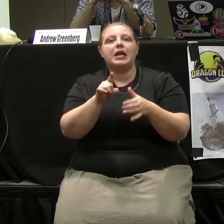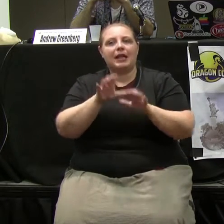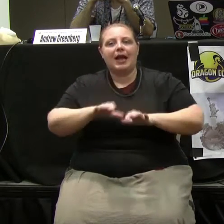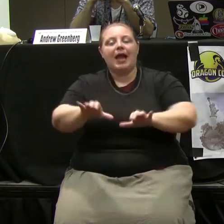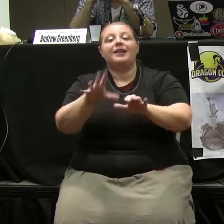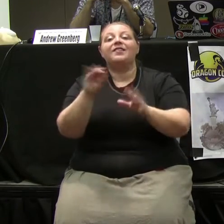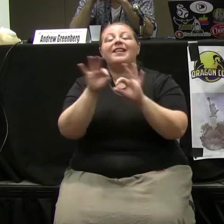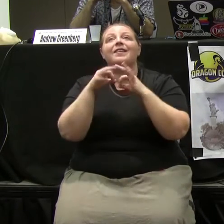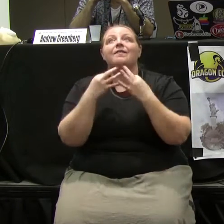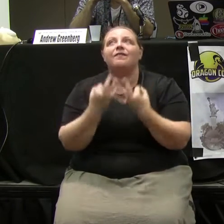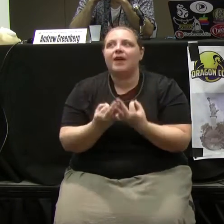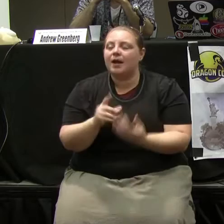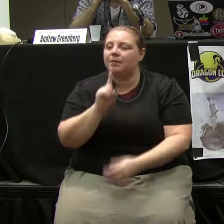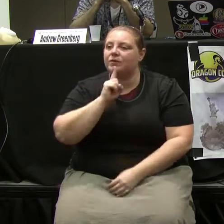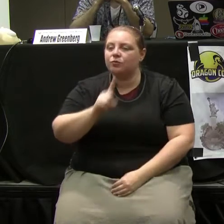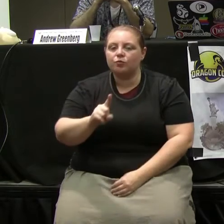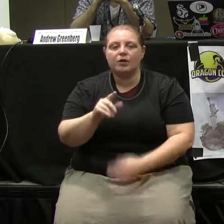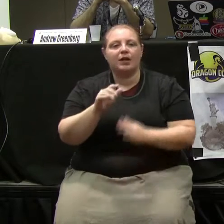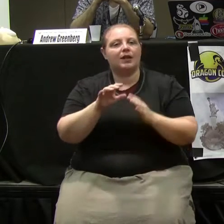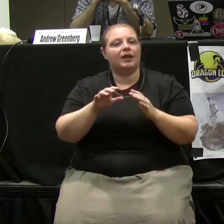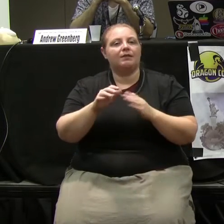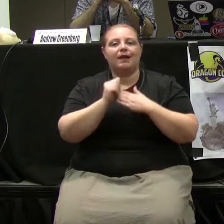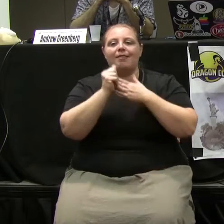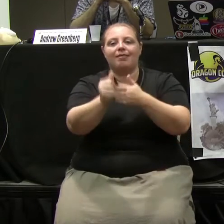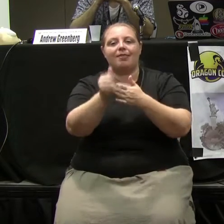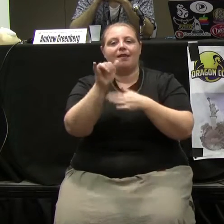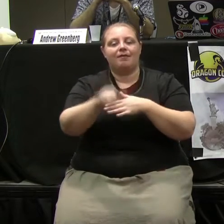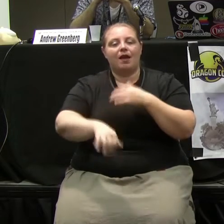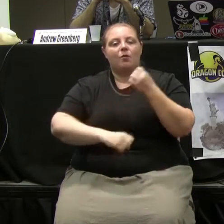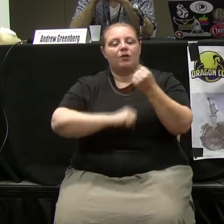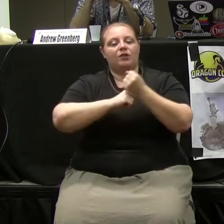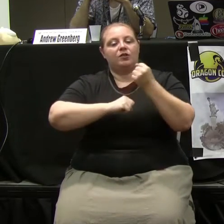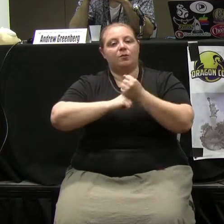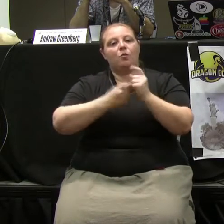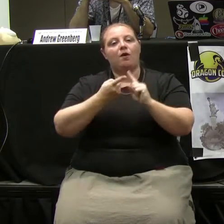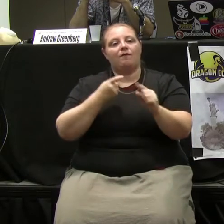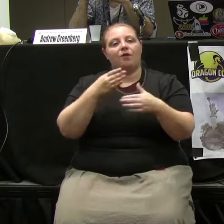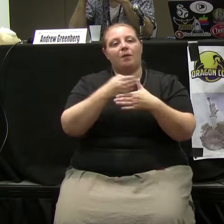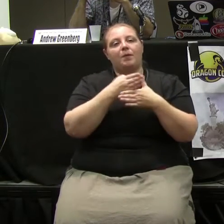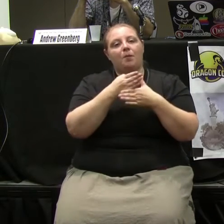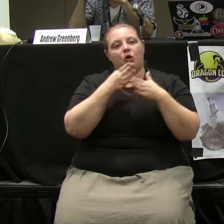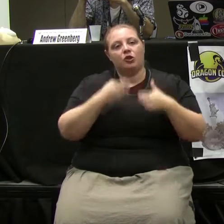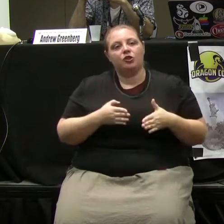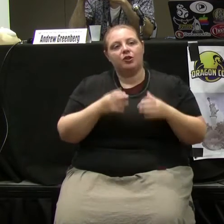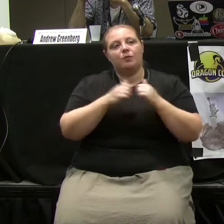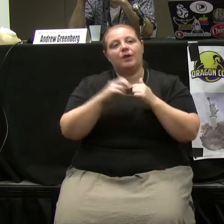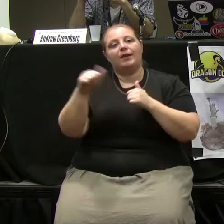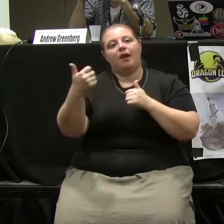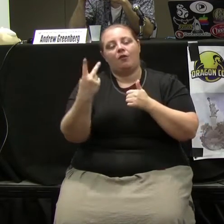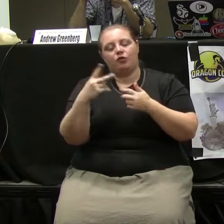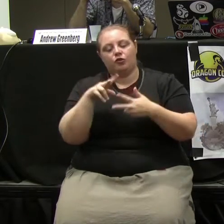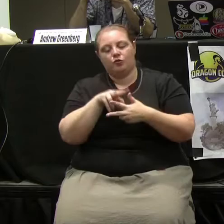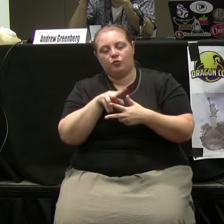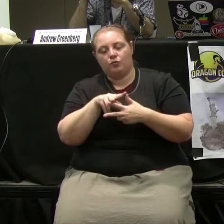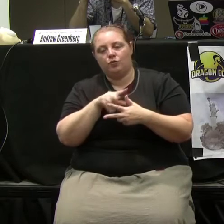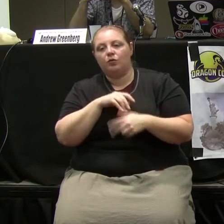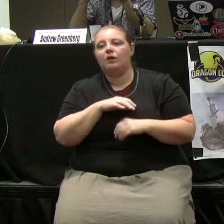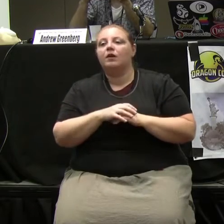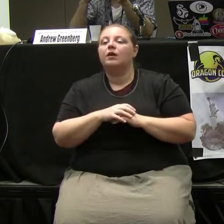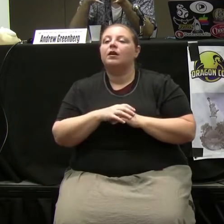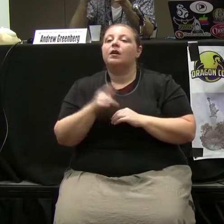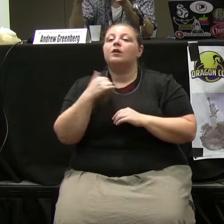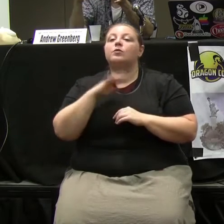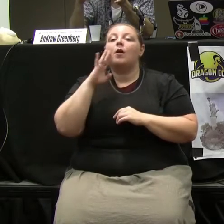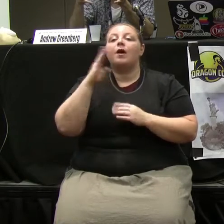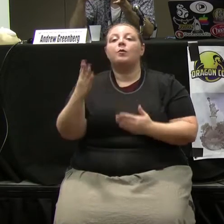families really led the charge on that, with a great deal of support from their partners within the coalition. So one of the things I often recommend